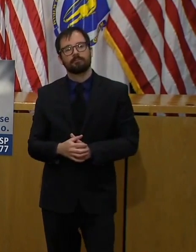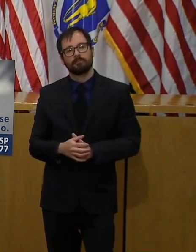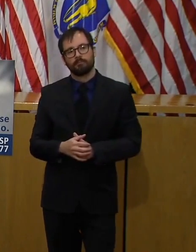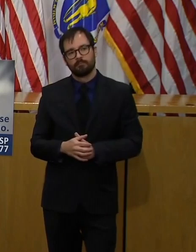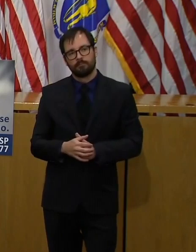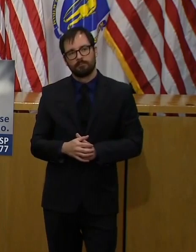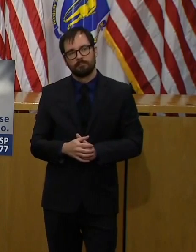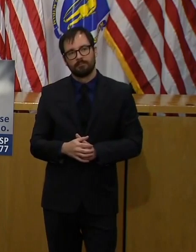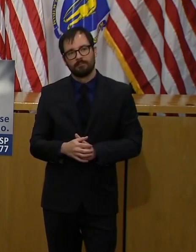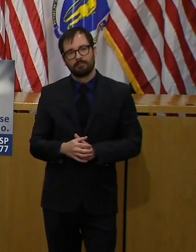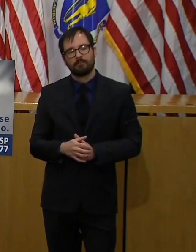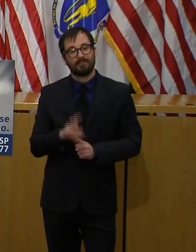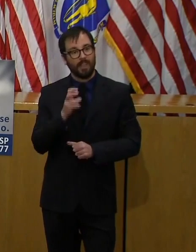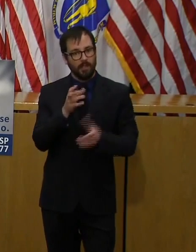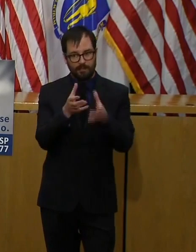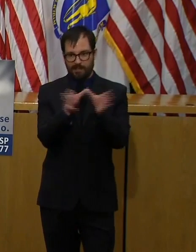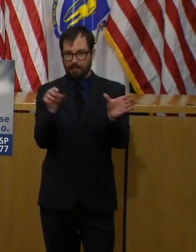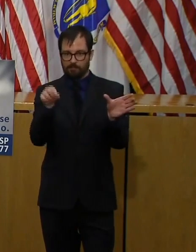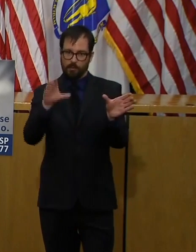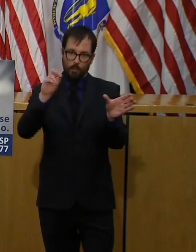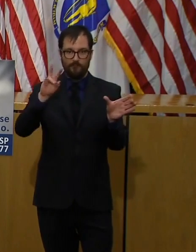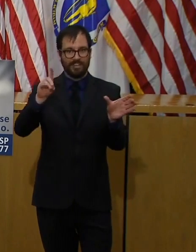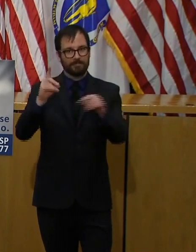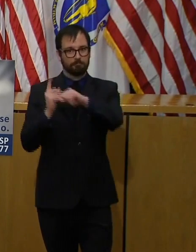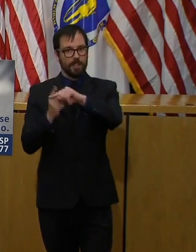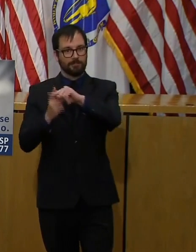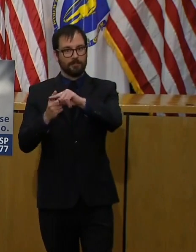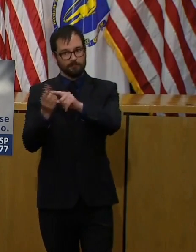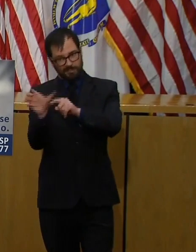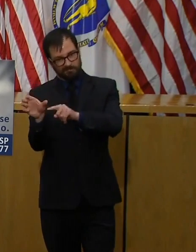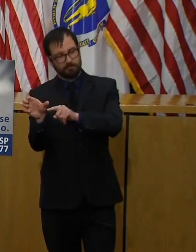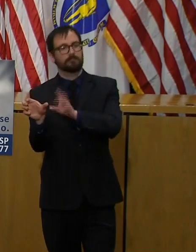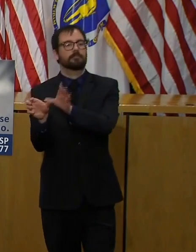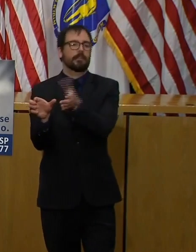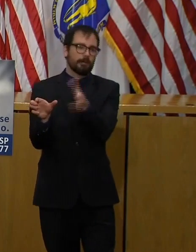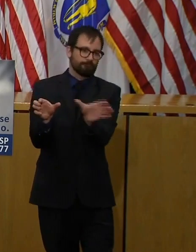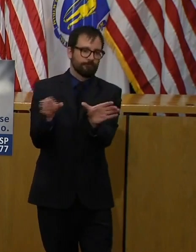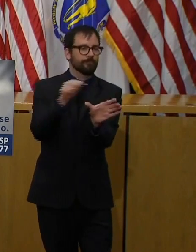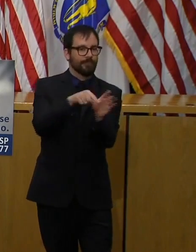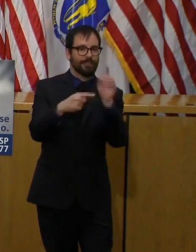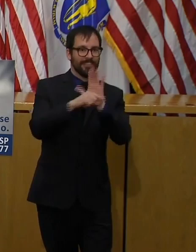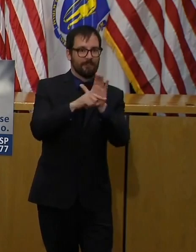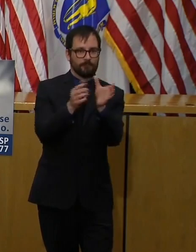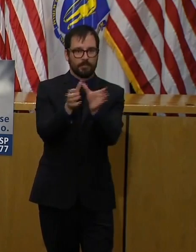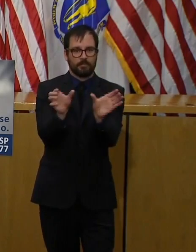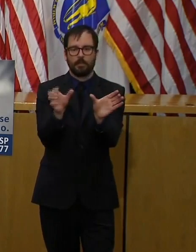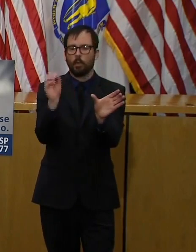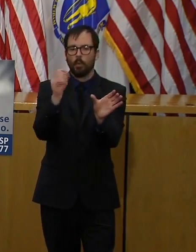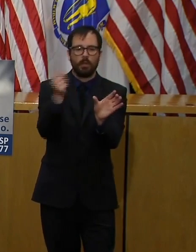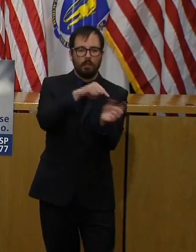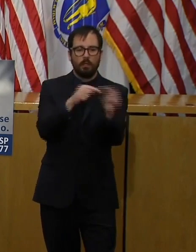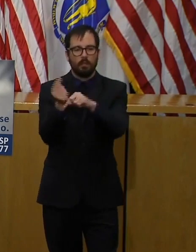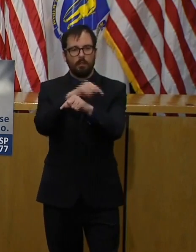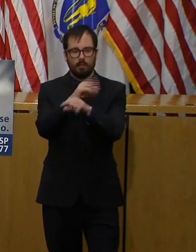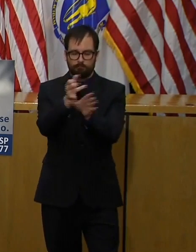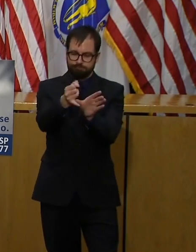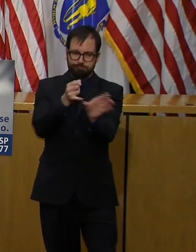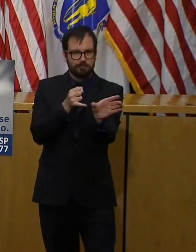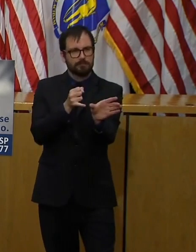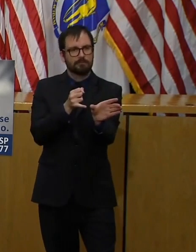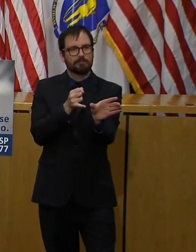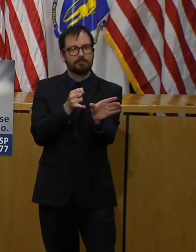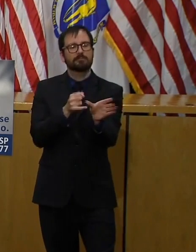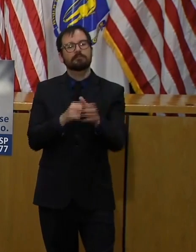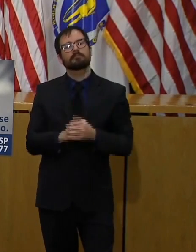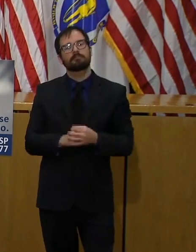not contamination, is that we need to have staff distinct and who've been tested so that they're